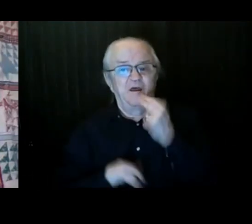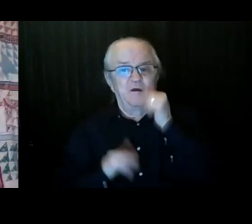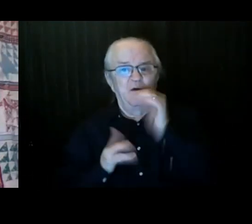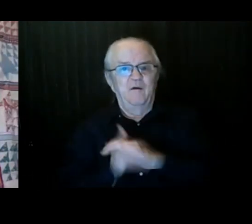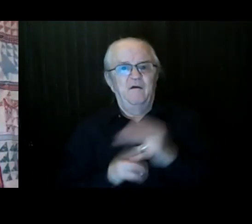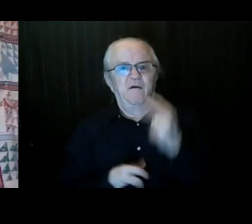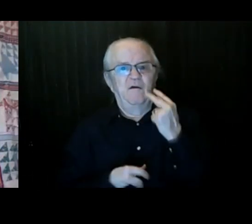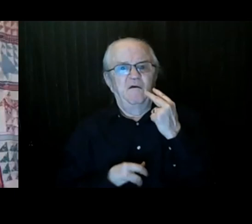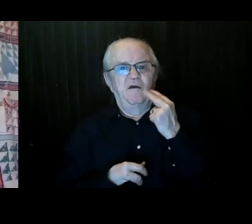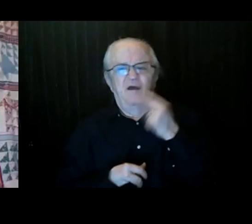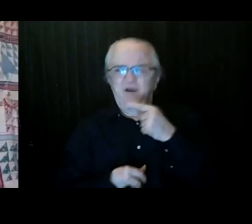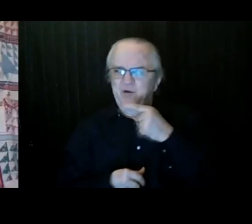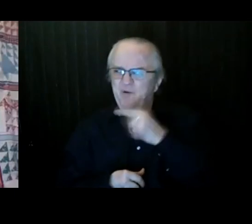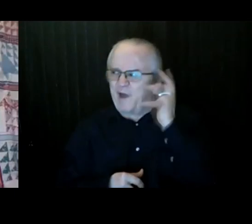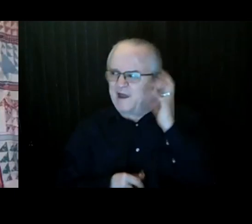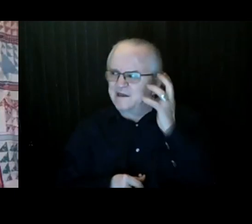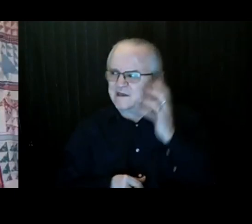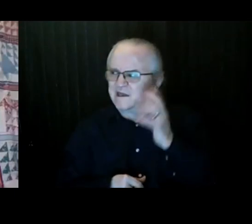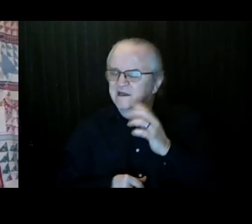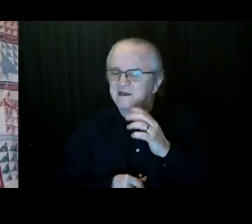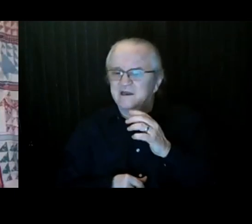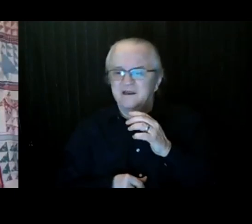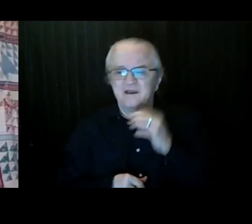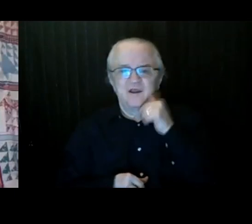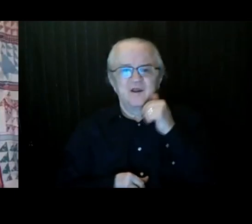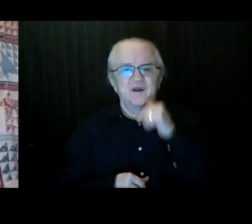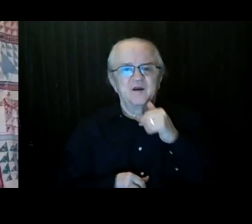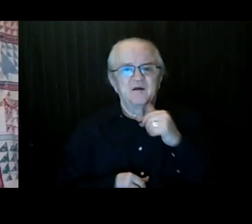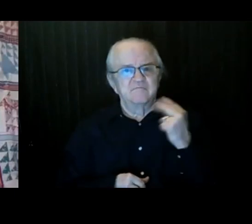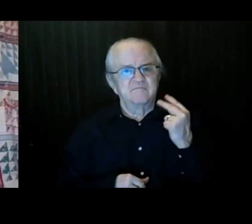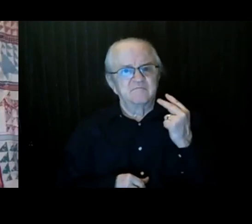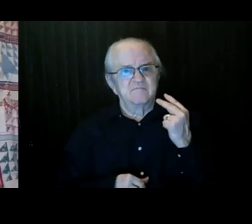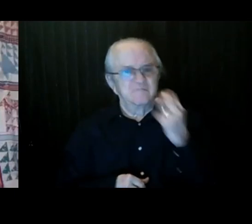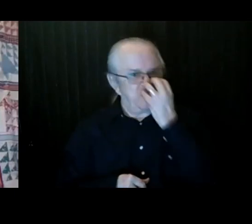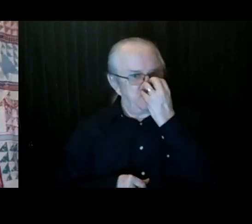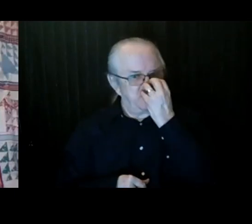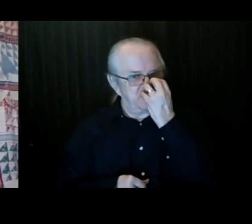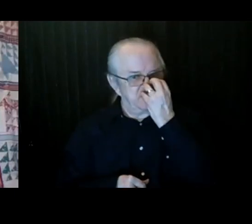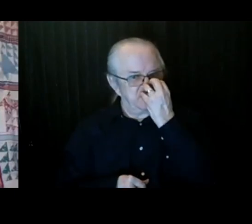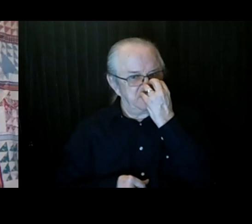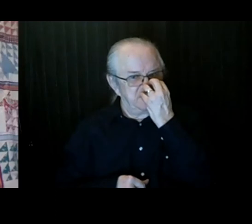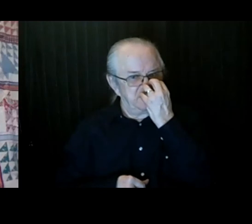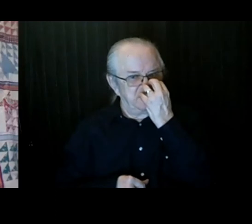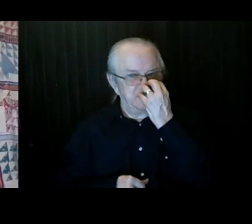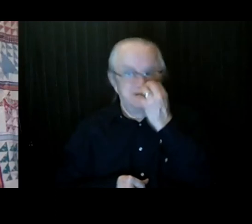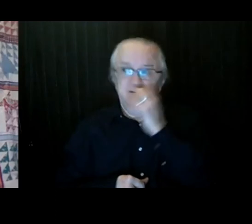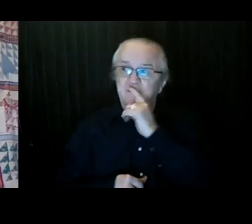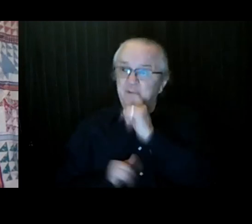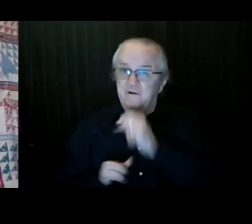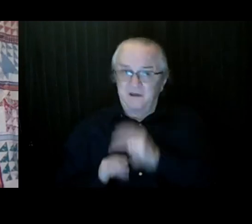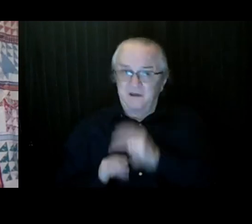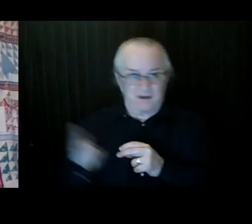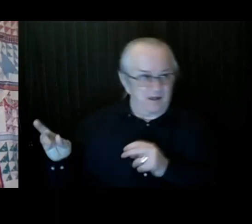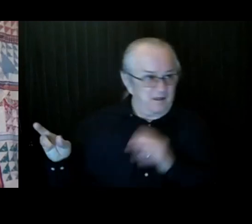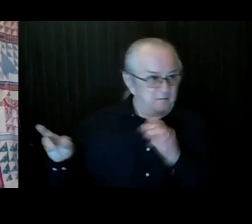looking at me like I'm crazy. And this young girl stopped me at Bozo and she said, "Can I really call him Bozo?" She